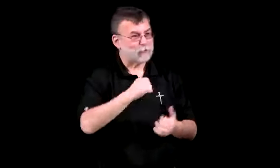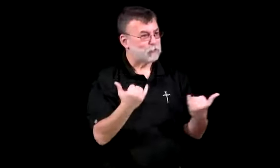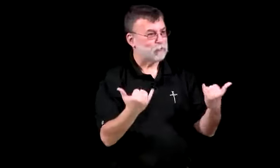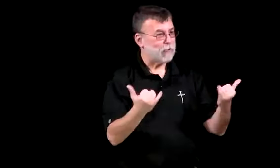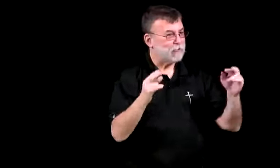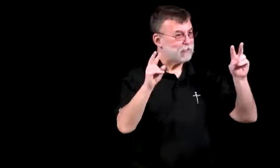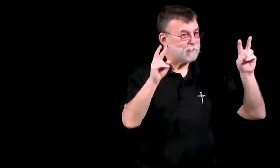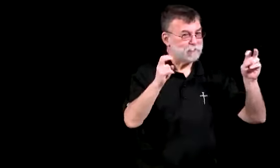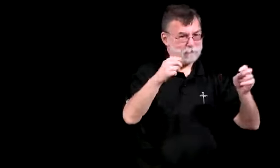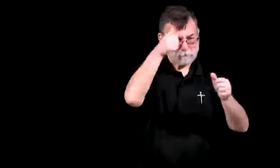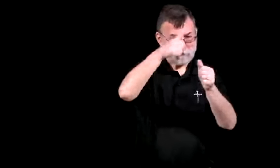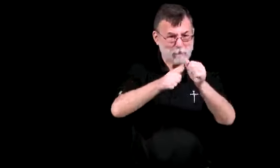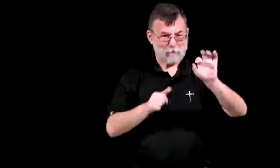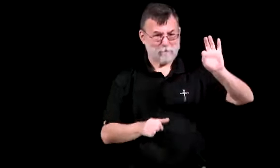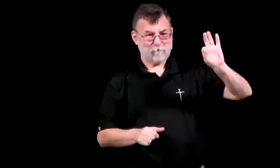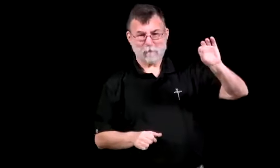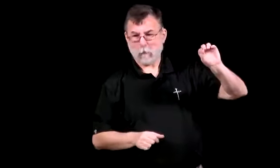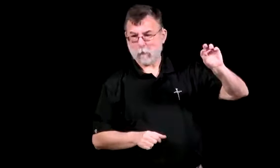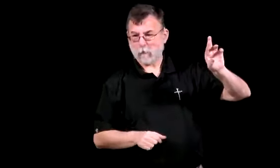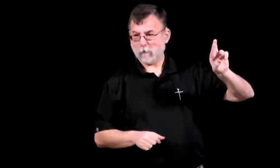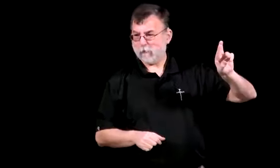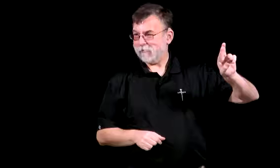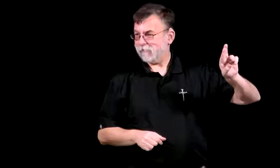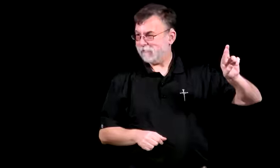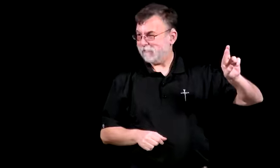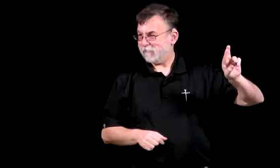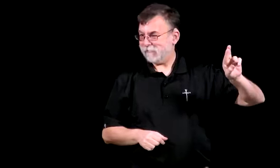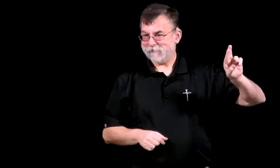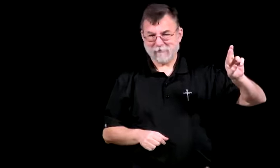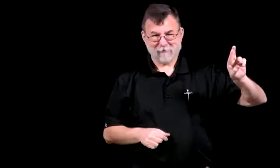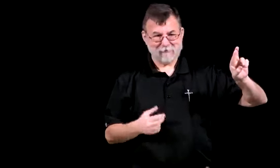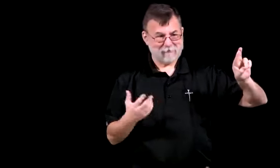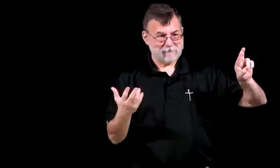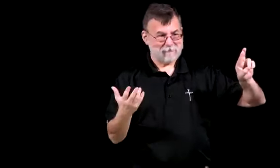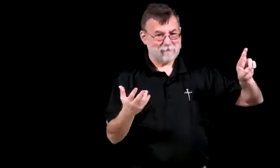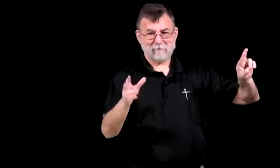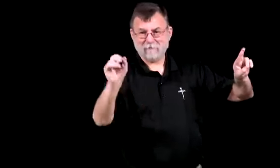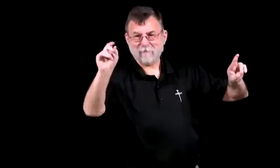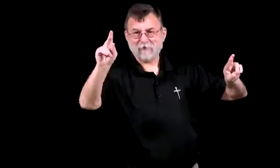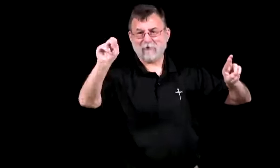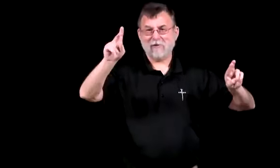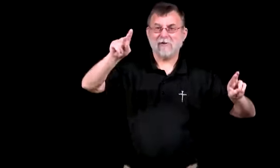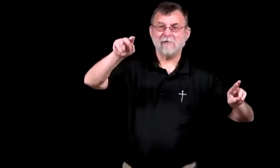All right, anyone guess what the theme is? Remember, keeping in mind the word for.